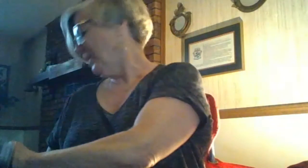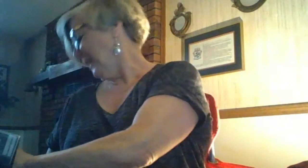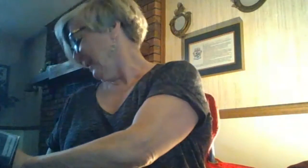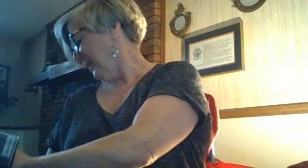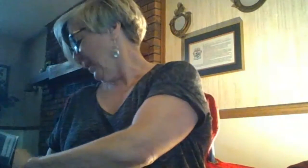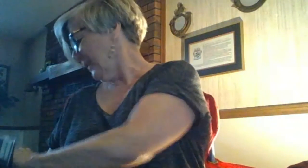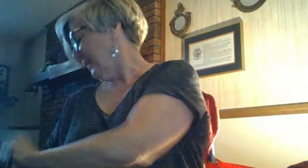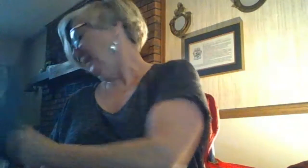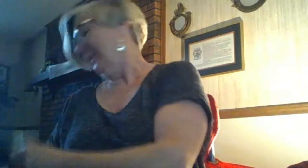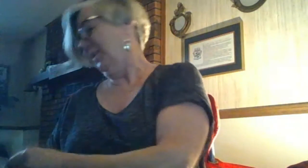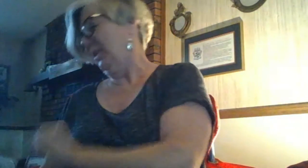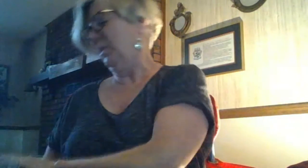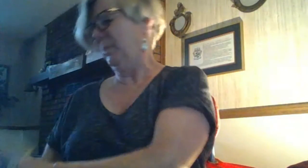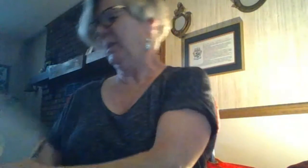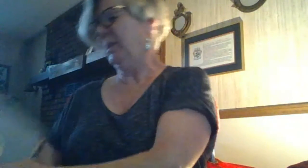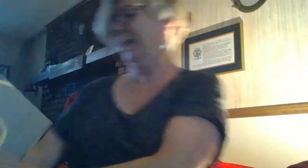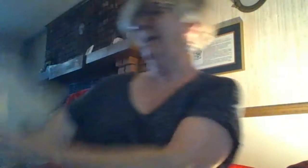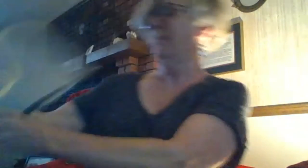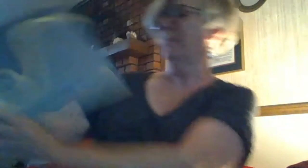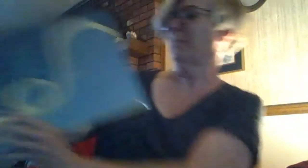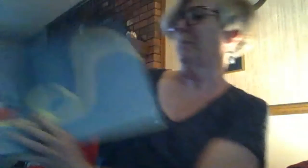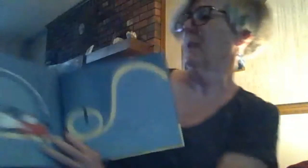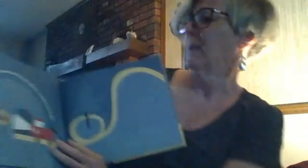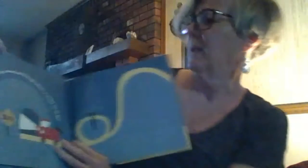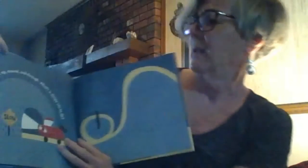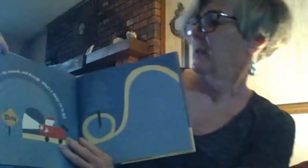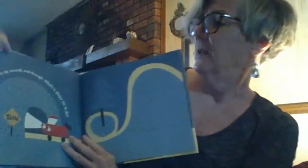He's still out. He's got his headlights on. He should be okay.